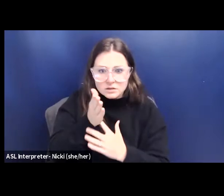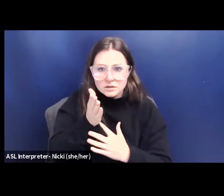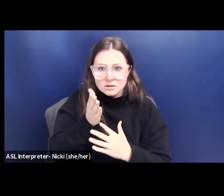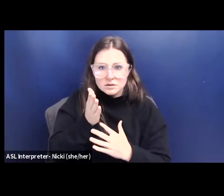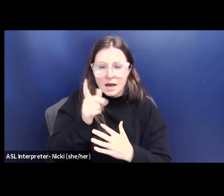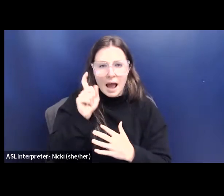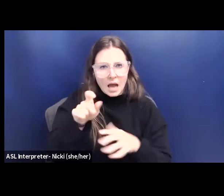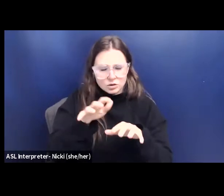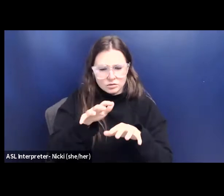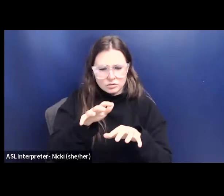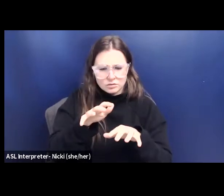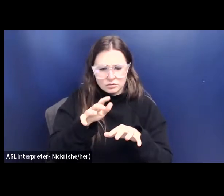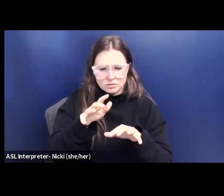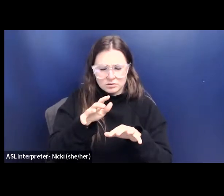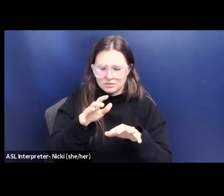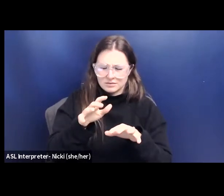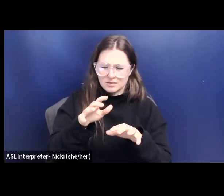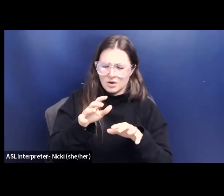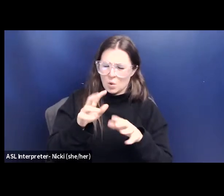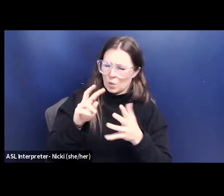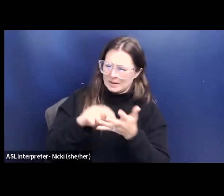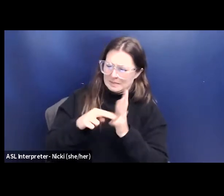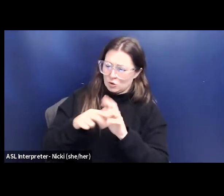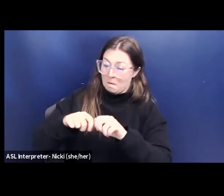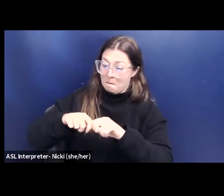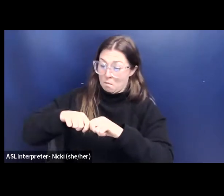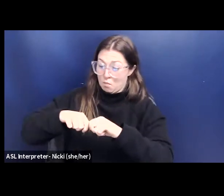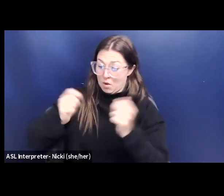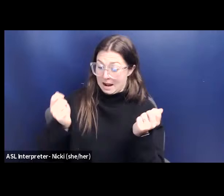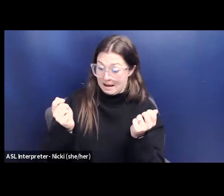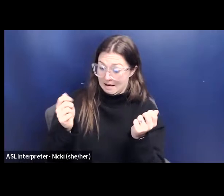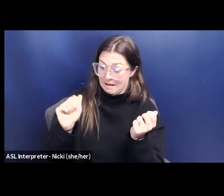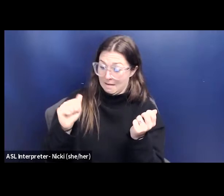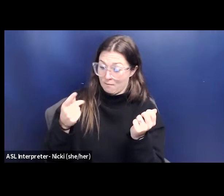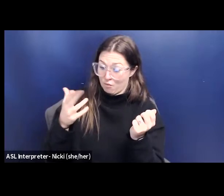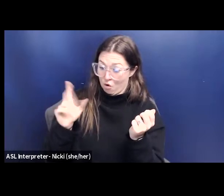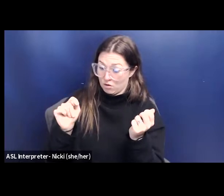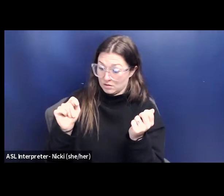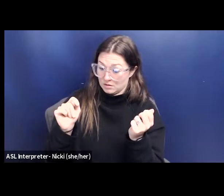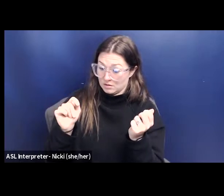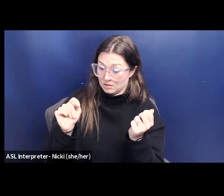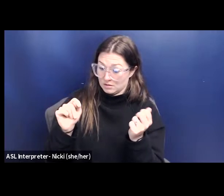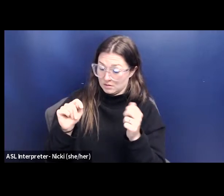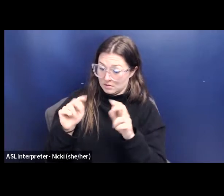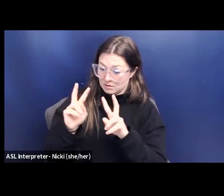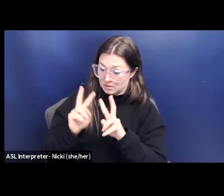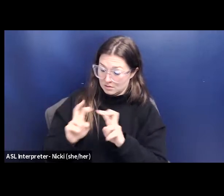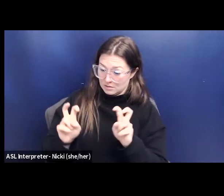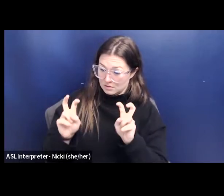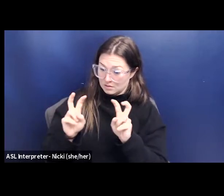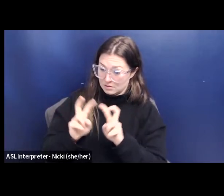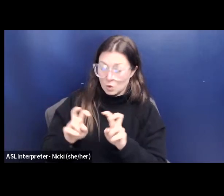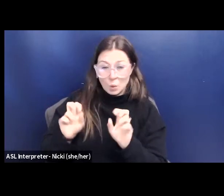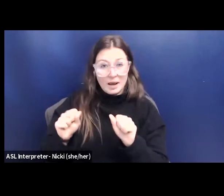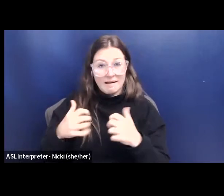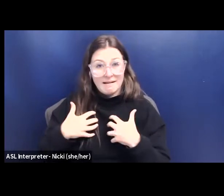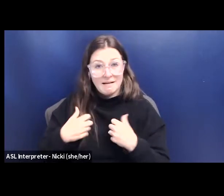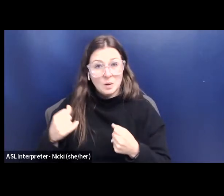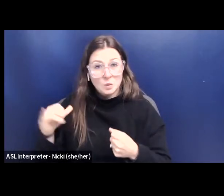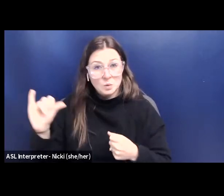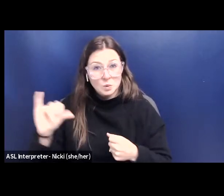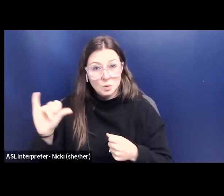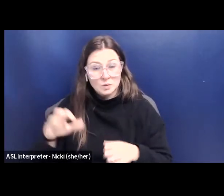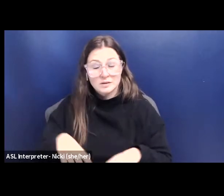apart? Because there's actually a lot of healing in that too. And so there's been a number of times where I've had to take a